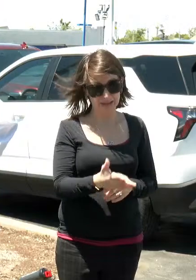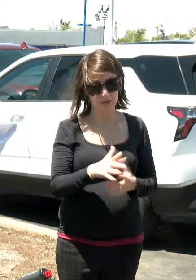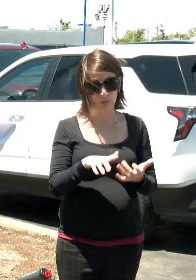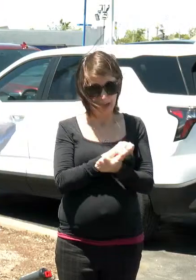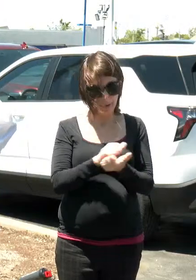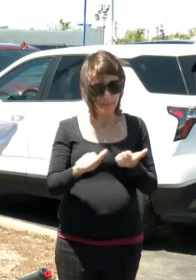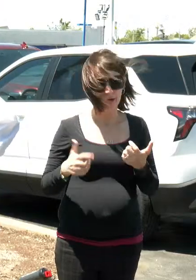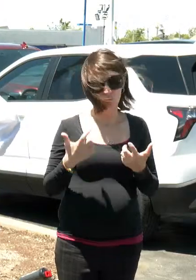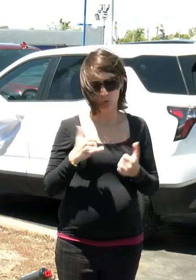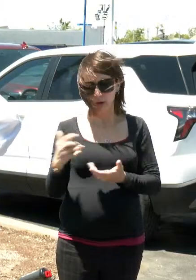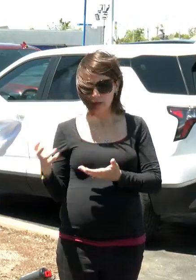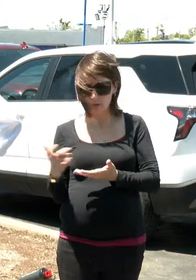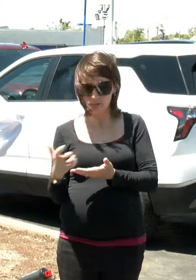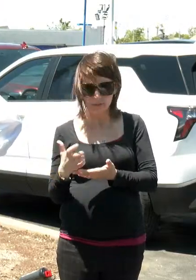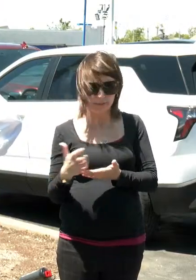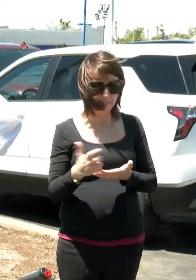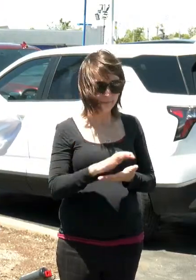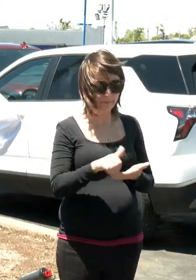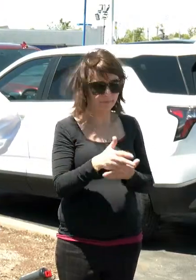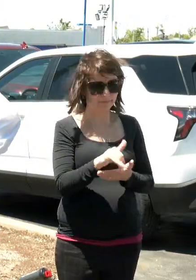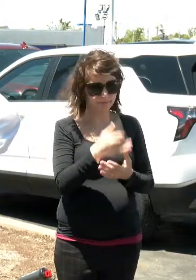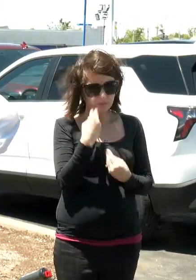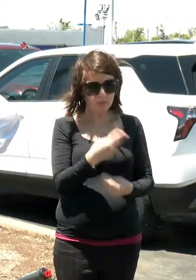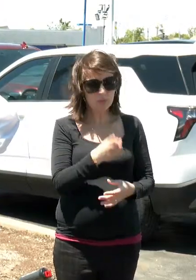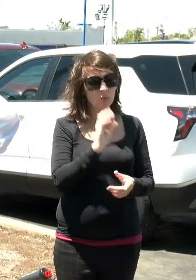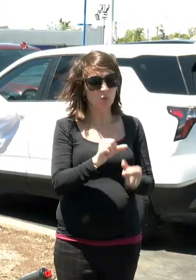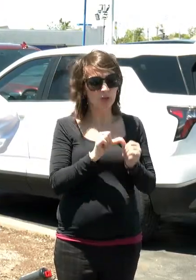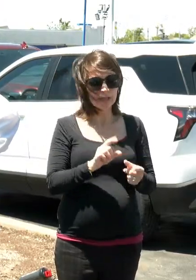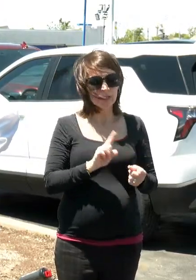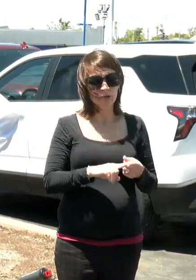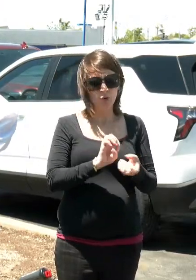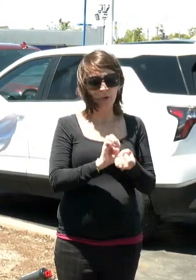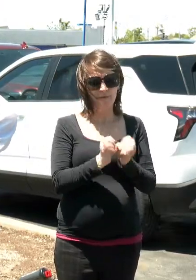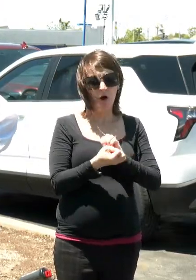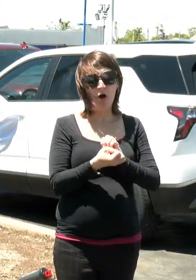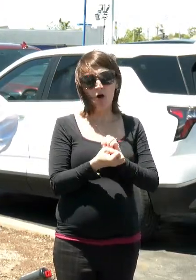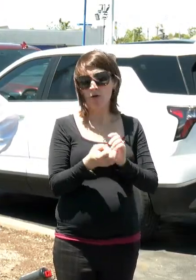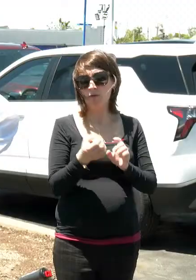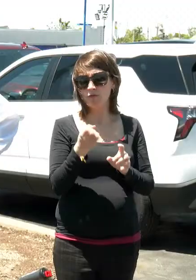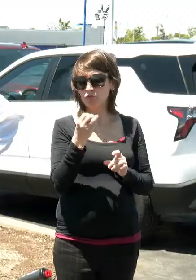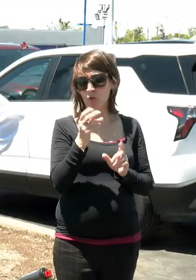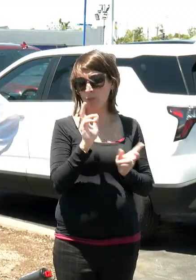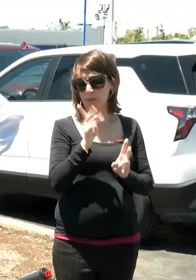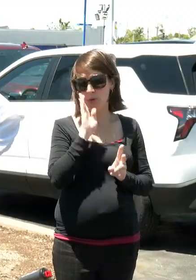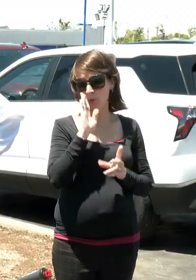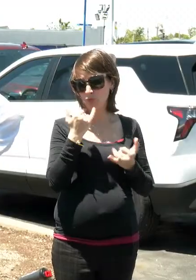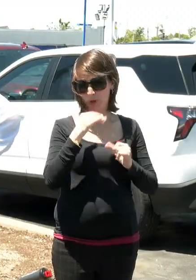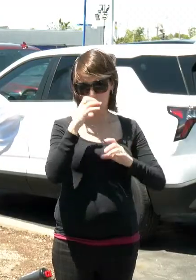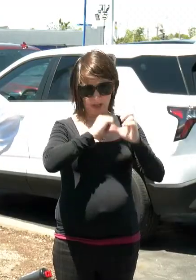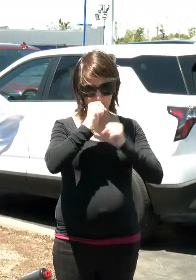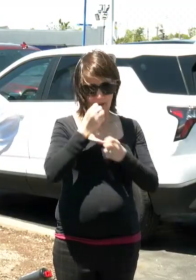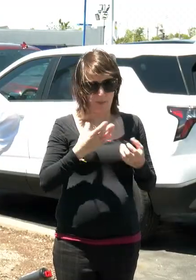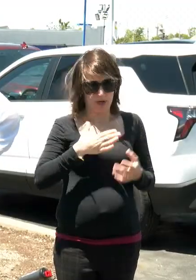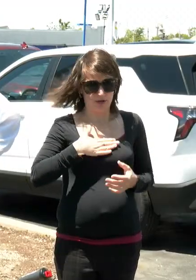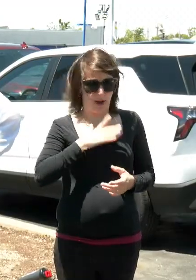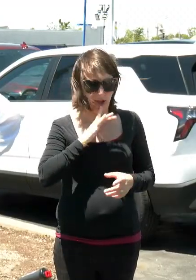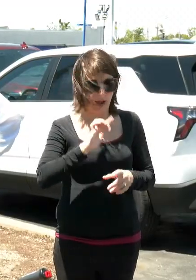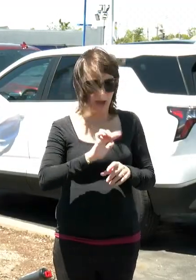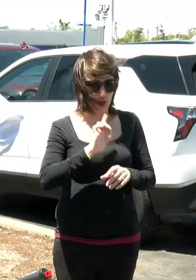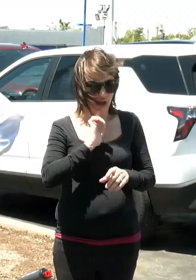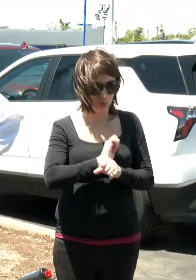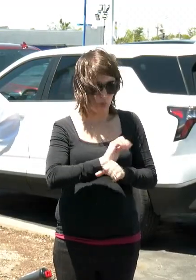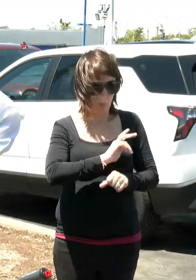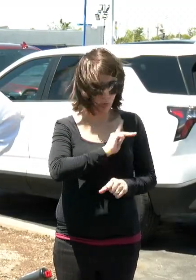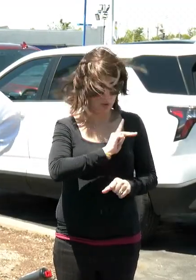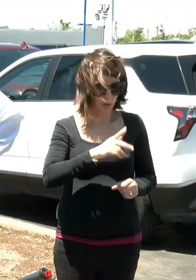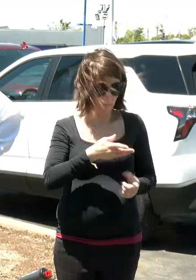we're taking it in. It will continue to evolve as folks continue to just estimate how much of their own personal belongings have been affected.